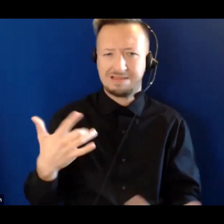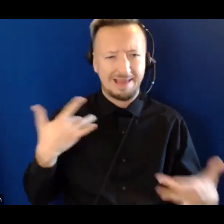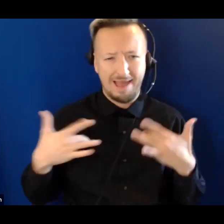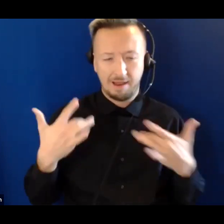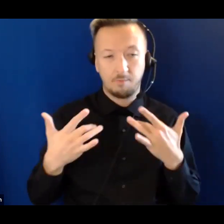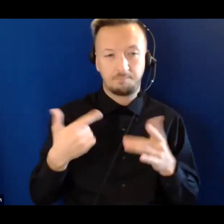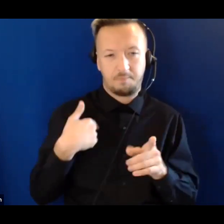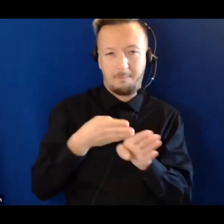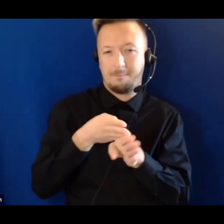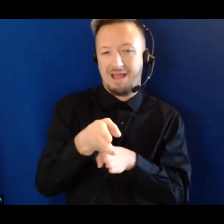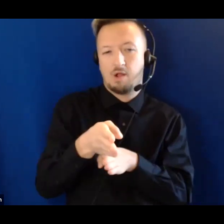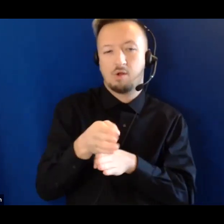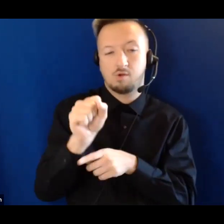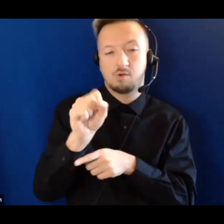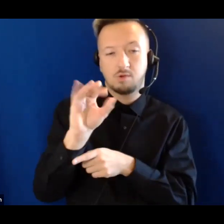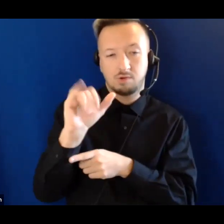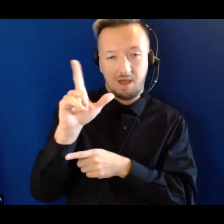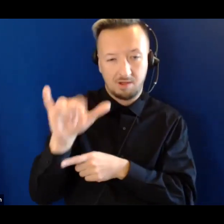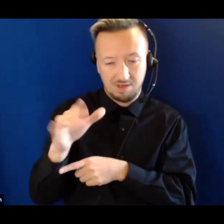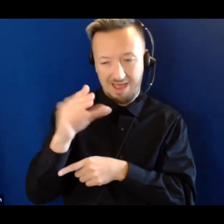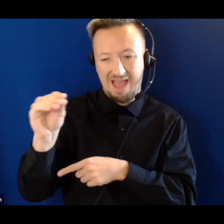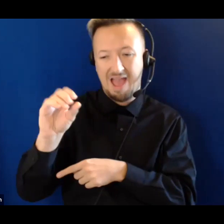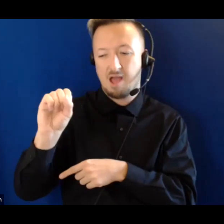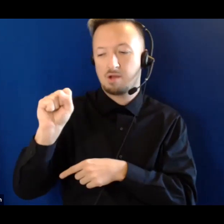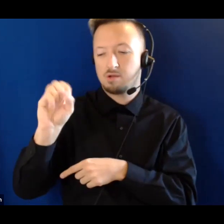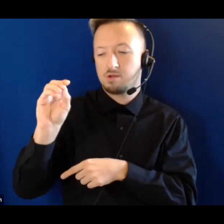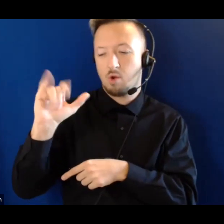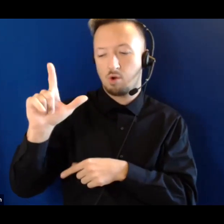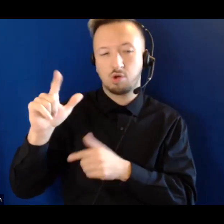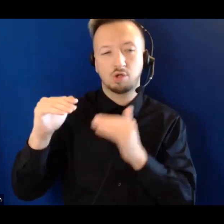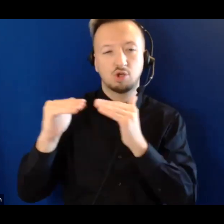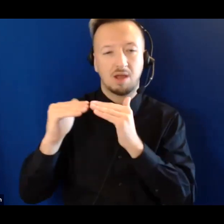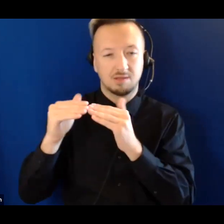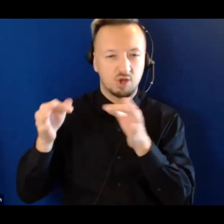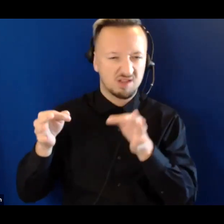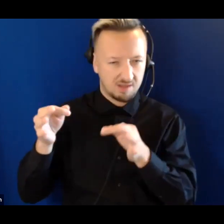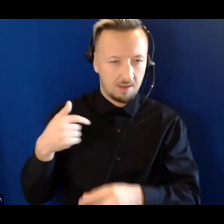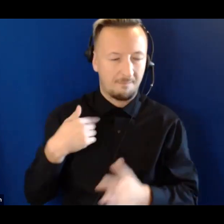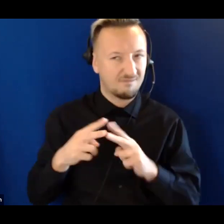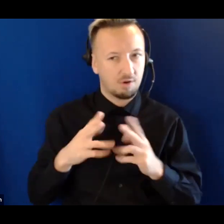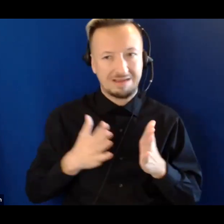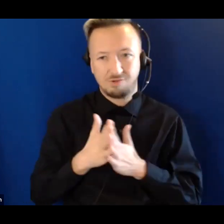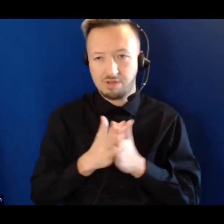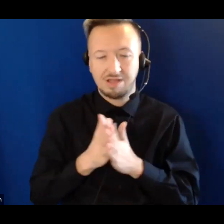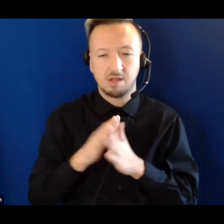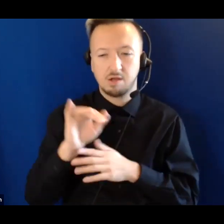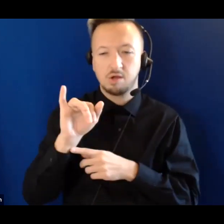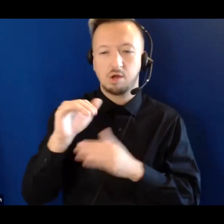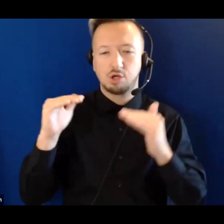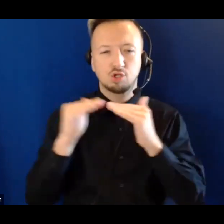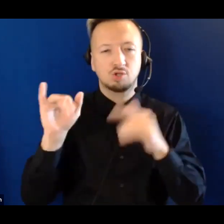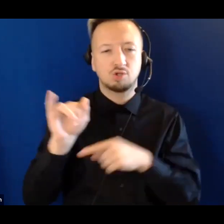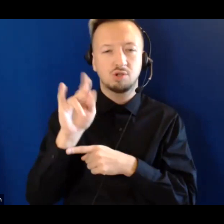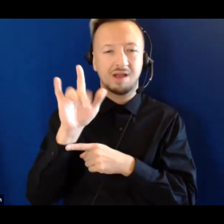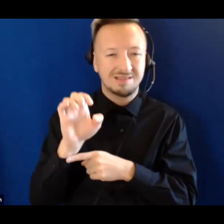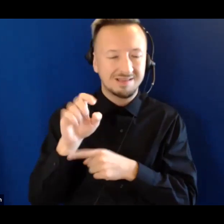be majoring in sociology with a minor in social justice. So very interested and passionate about justice related work, whether